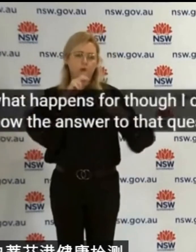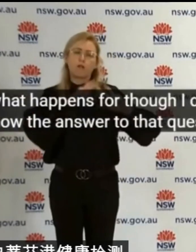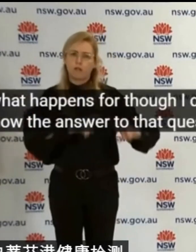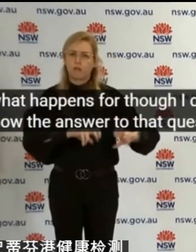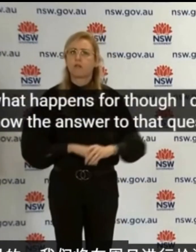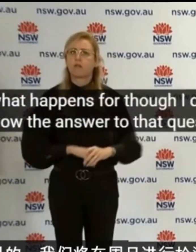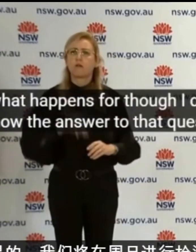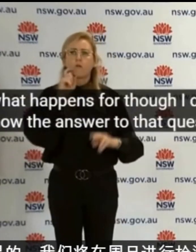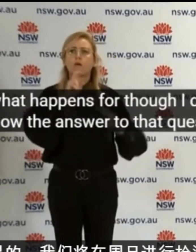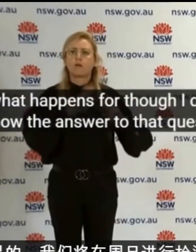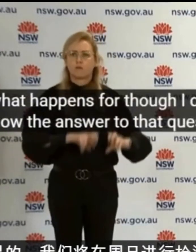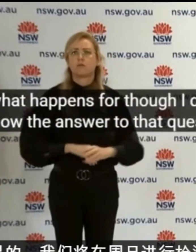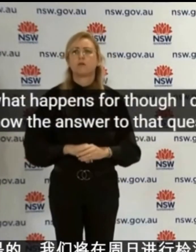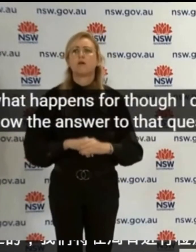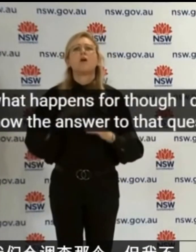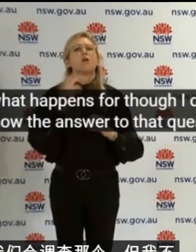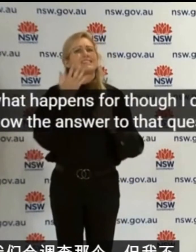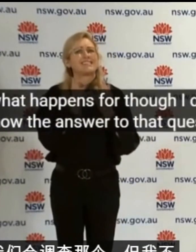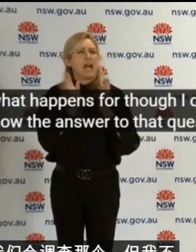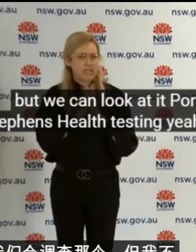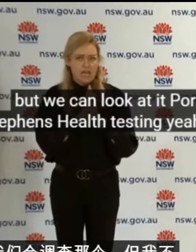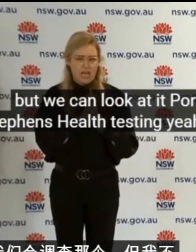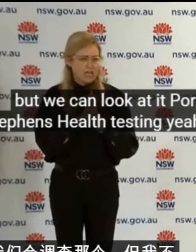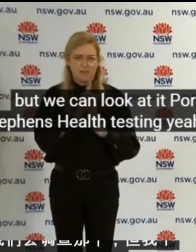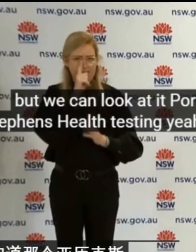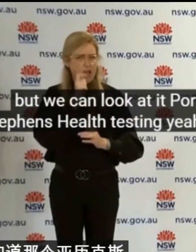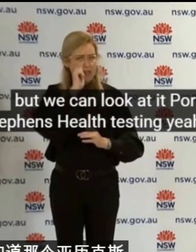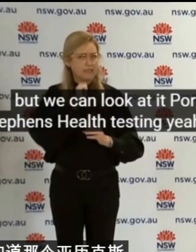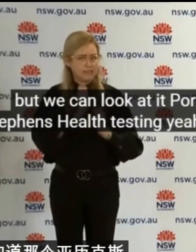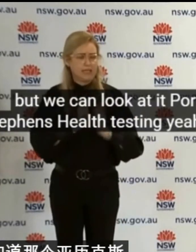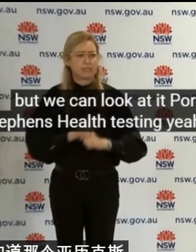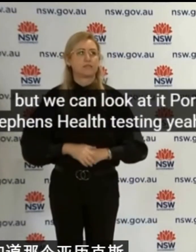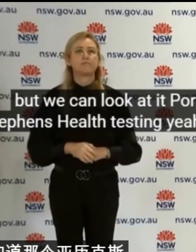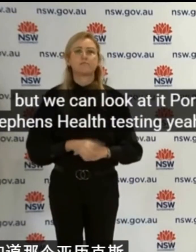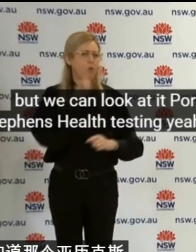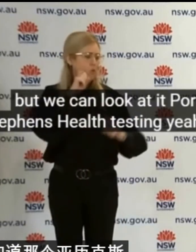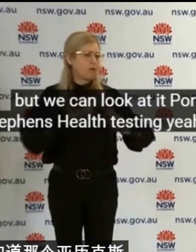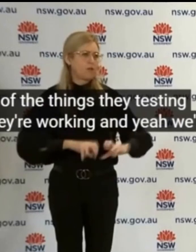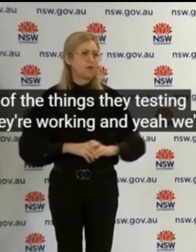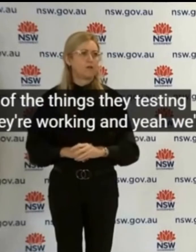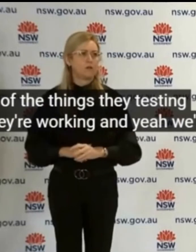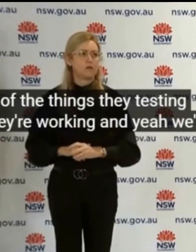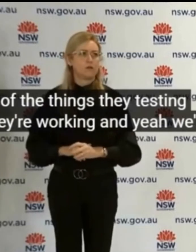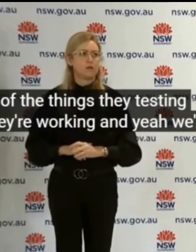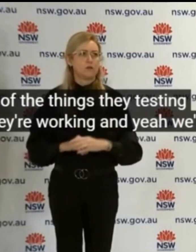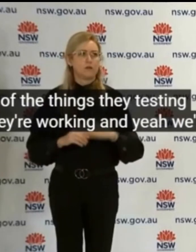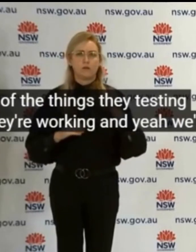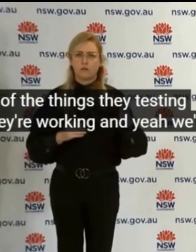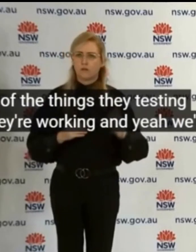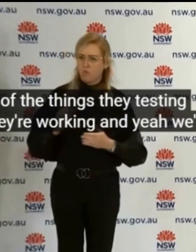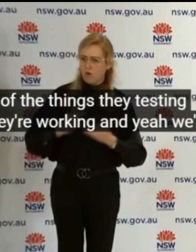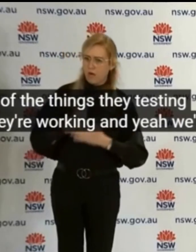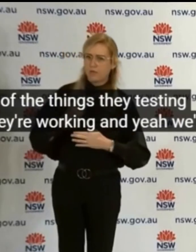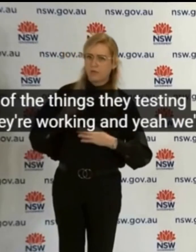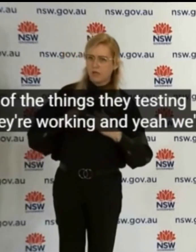Port Stephens. we'll look into that, but I wasn't aware of that, Alex. So what do those people do today? That are being told to come forward and get